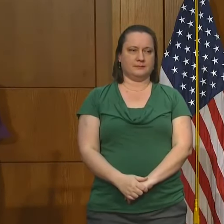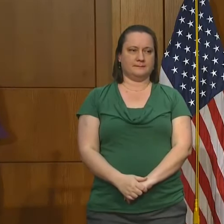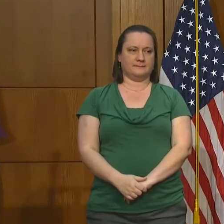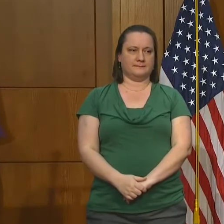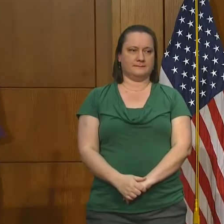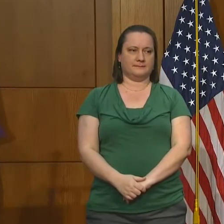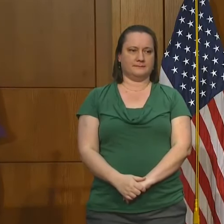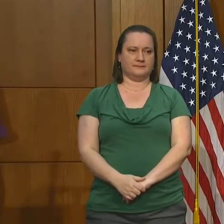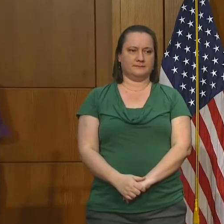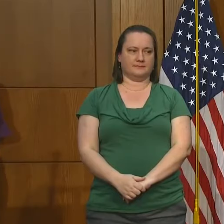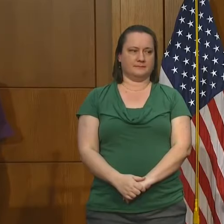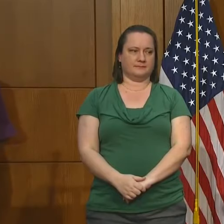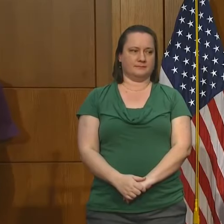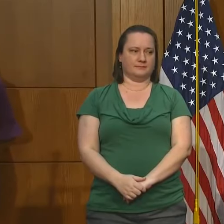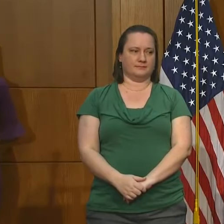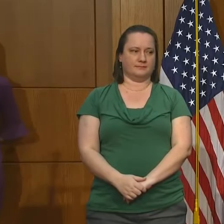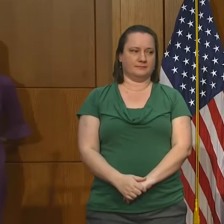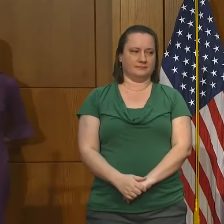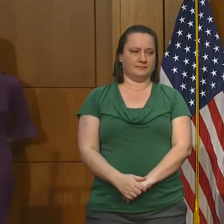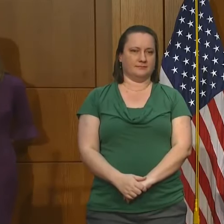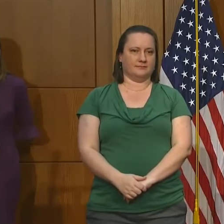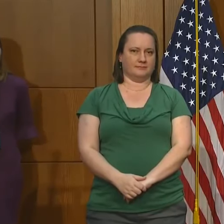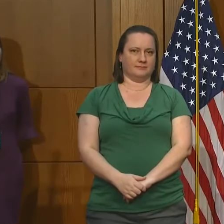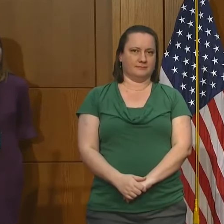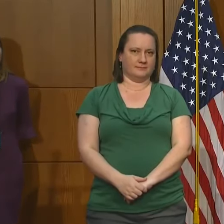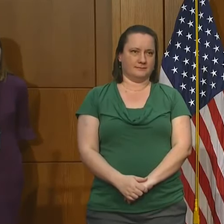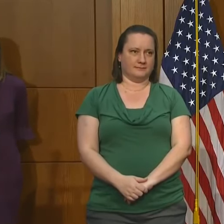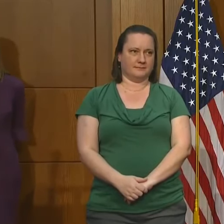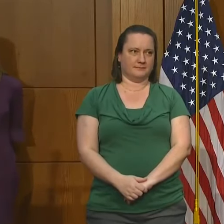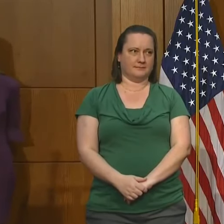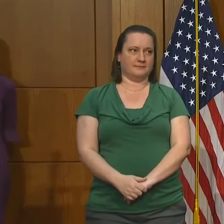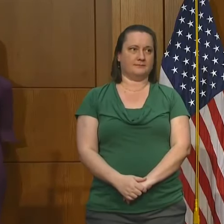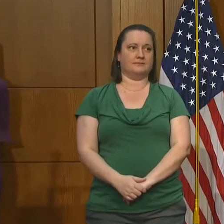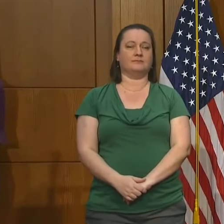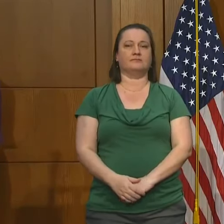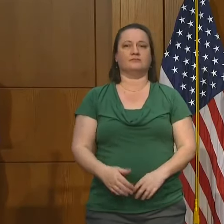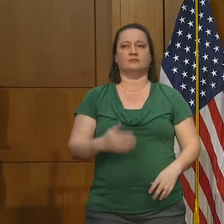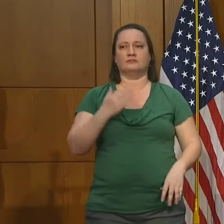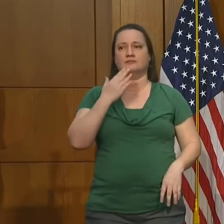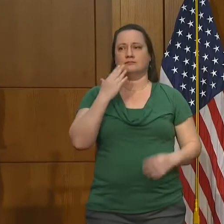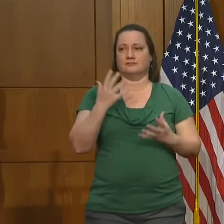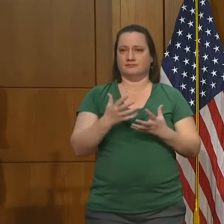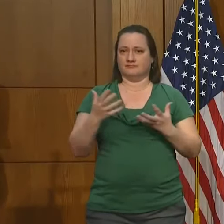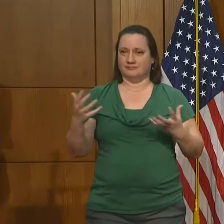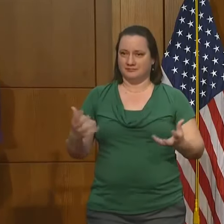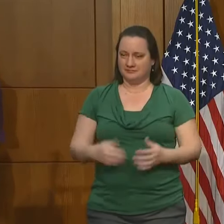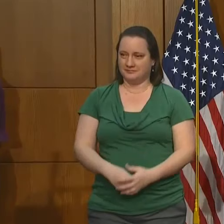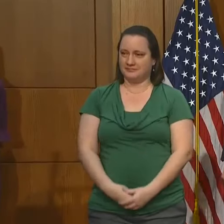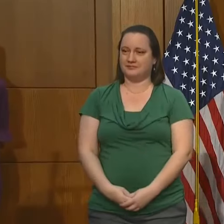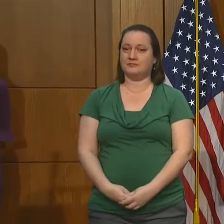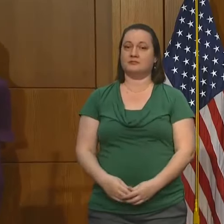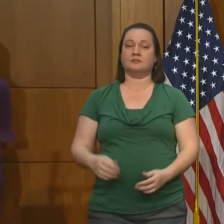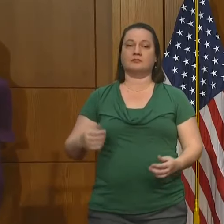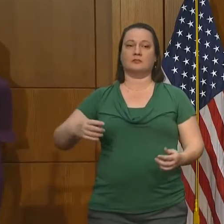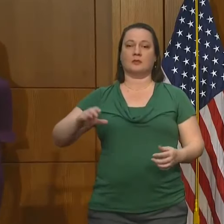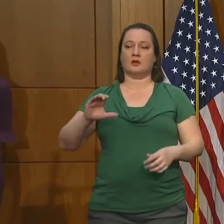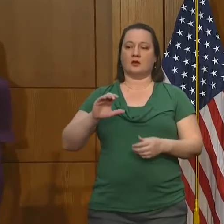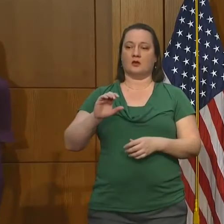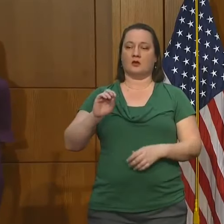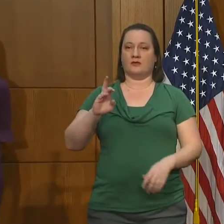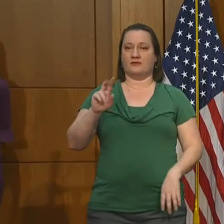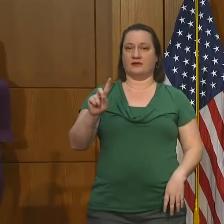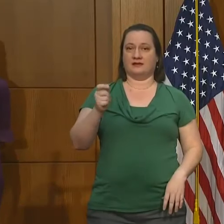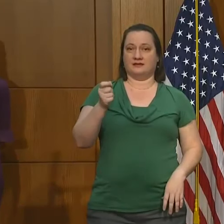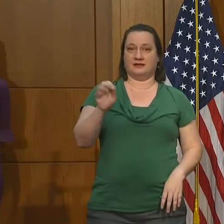Maybe just talk about how many people have filed and they're getting their checks. Thanks. Yeah, thank you so much. And so since the beginning of the